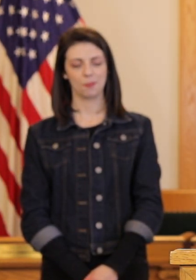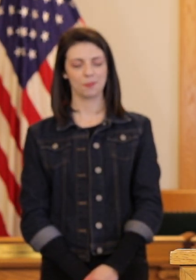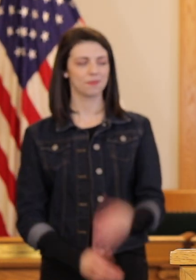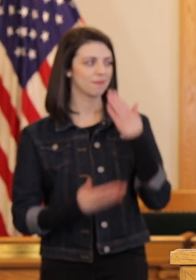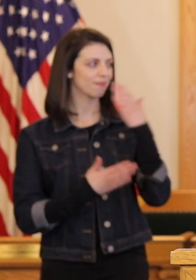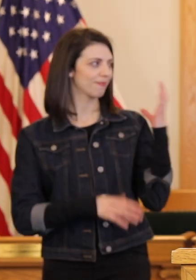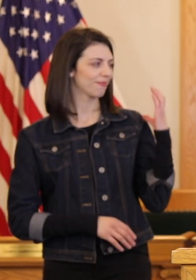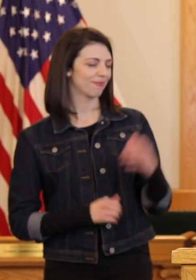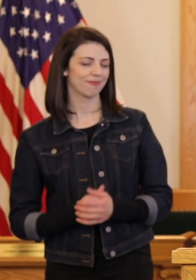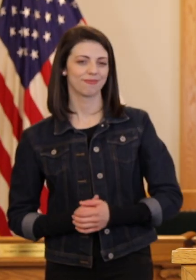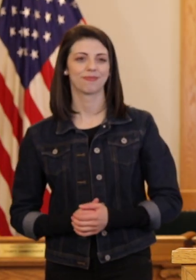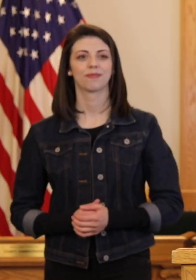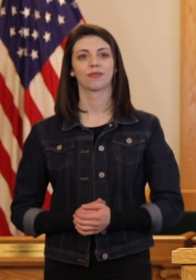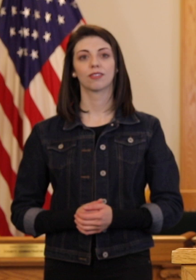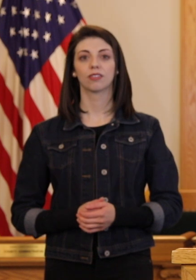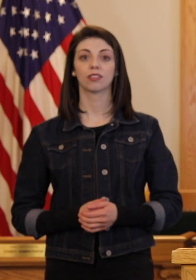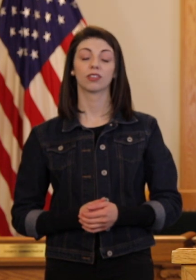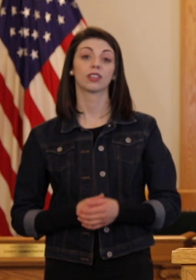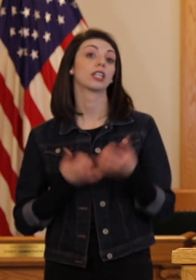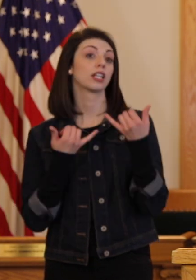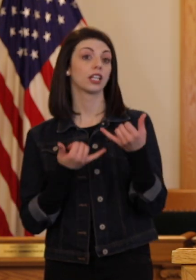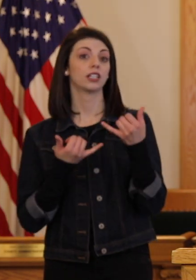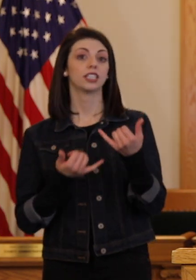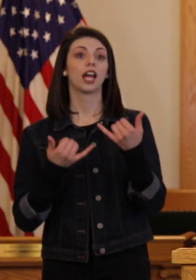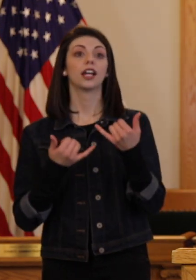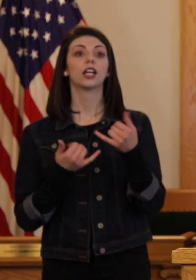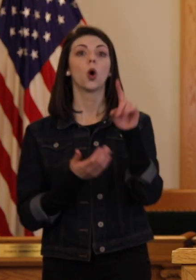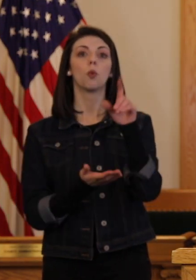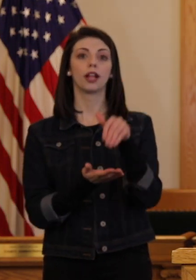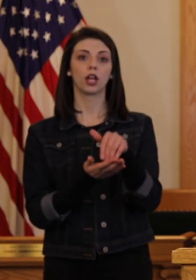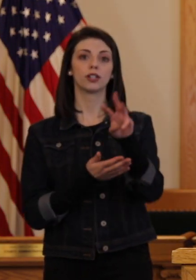Thank you, Mr. Chairman. As of this afternoon, we've had